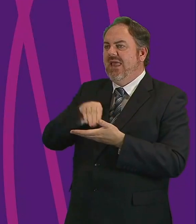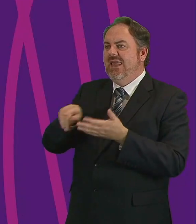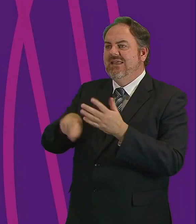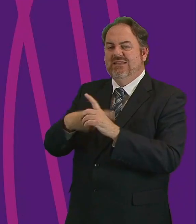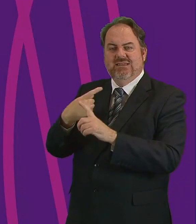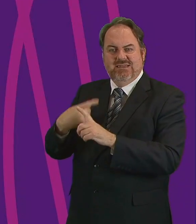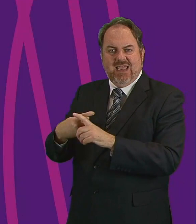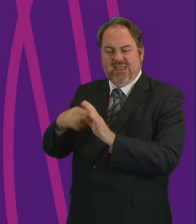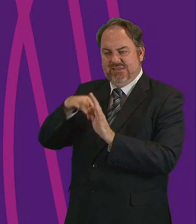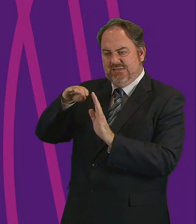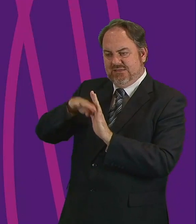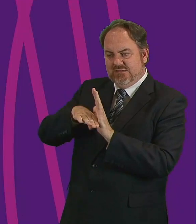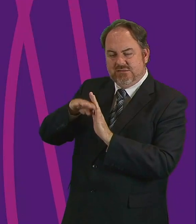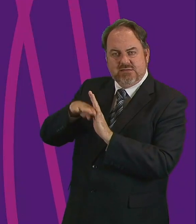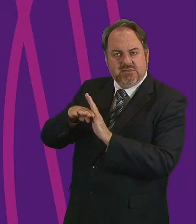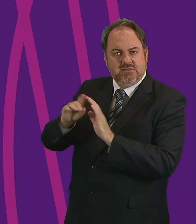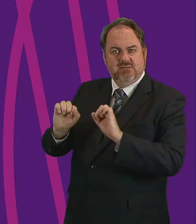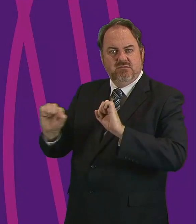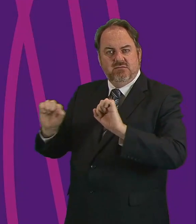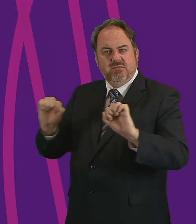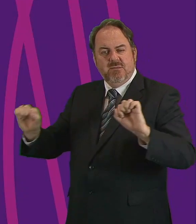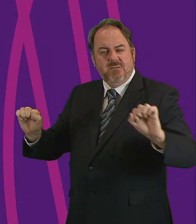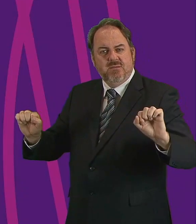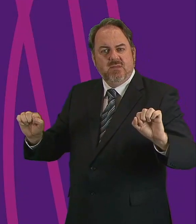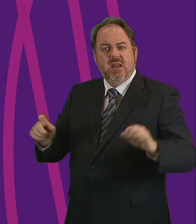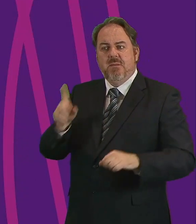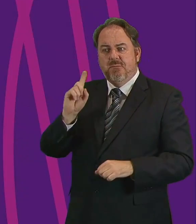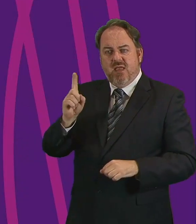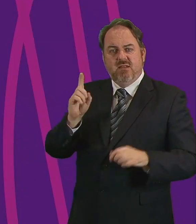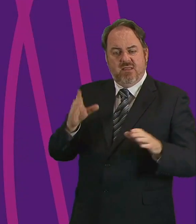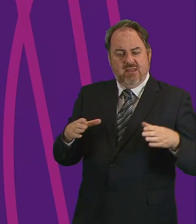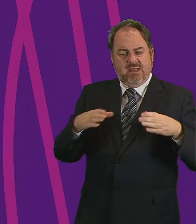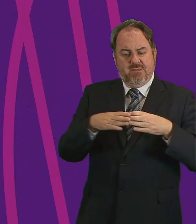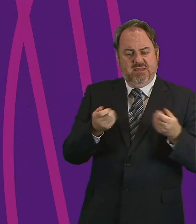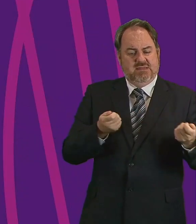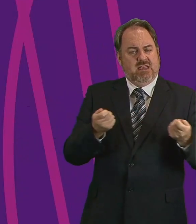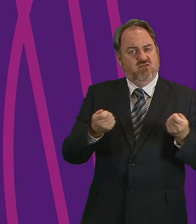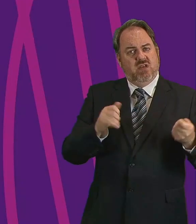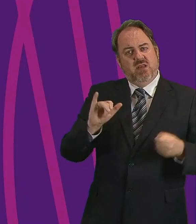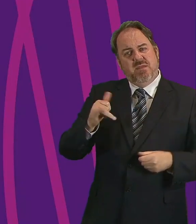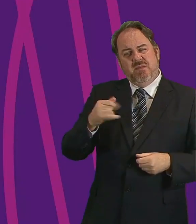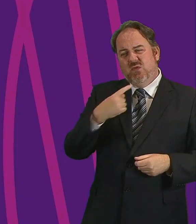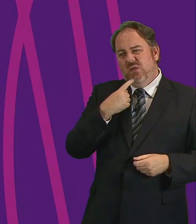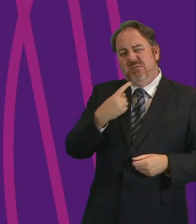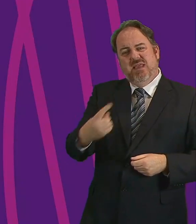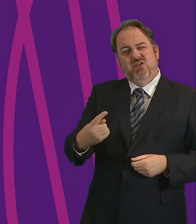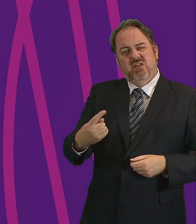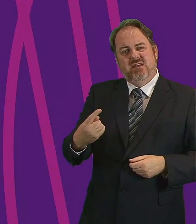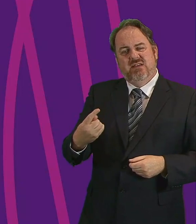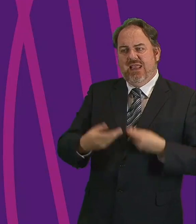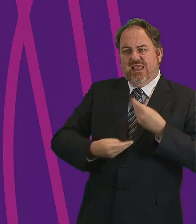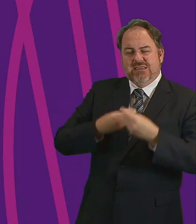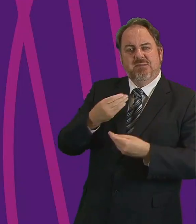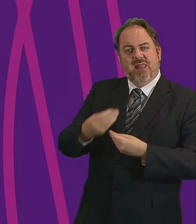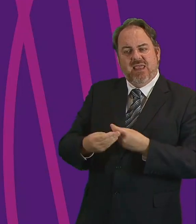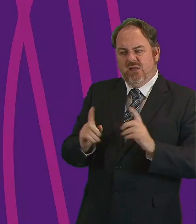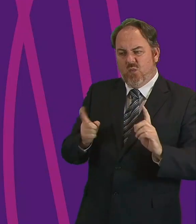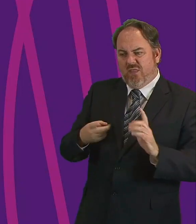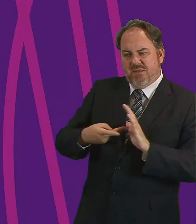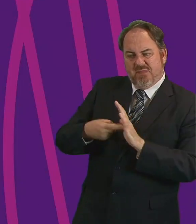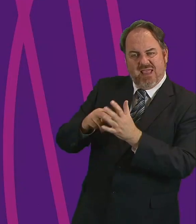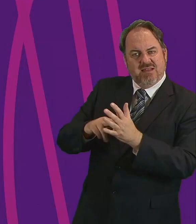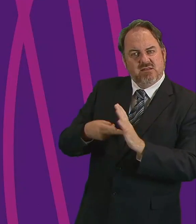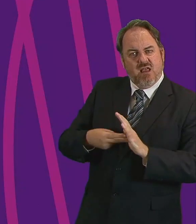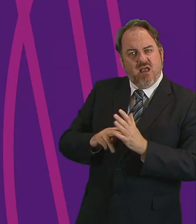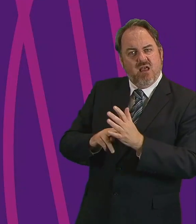a good agreement. It would be helpful if the Cabinet Secretary, in her summing up, could set out some of the detail that she envisages in terms